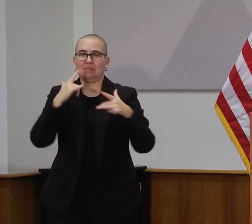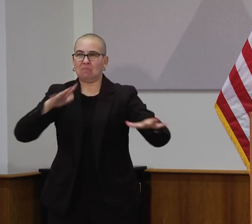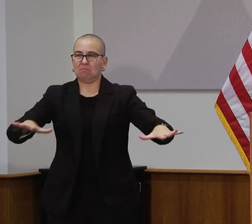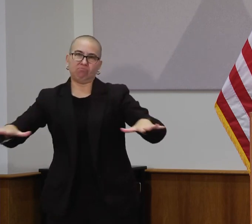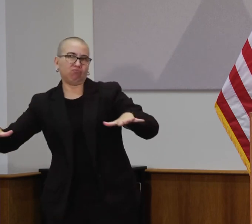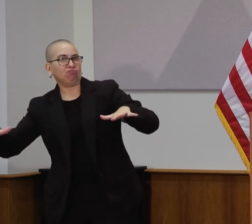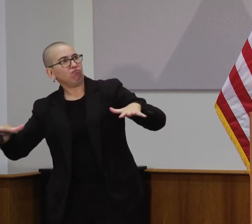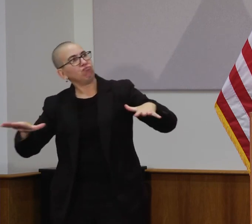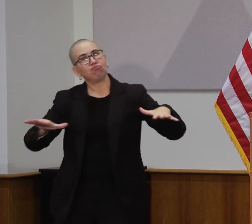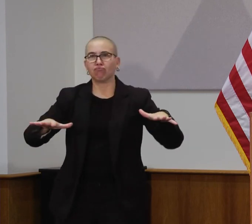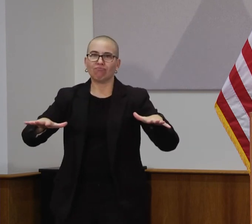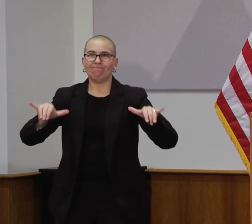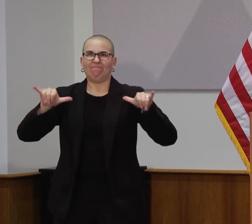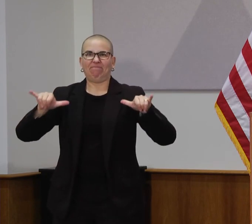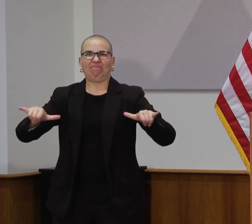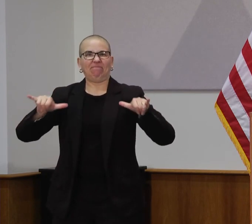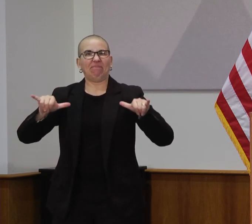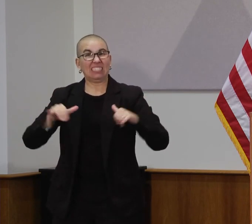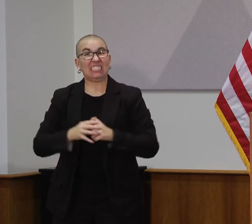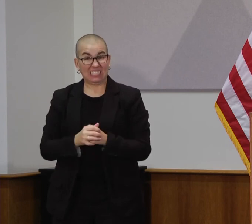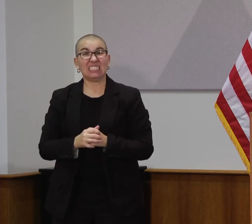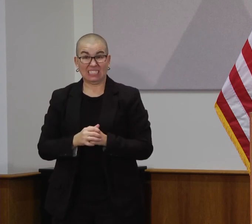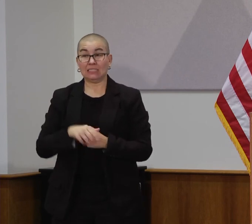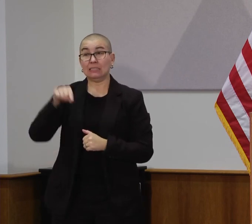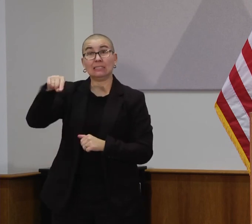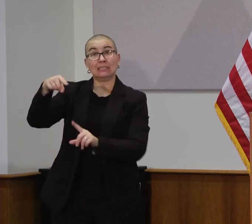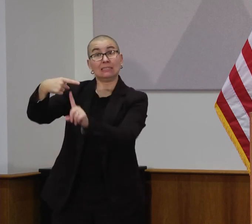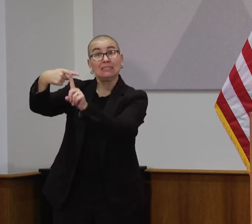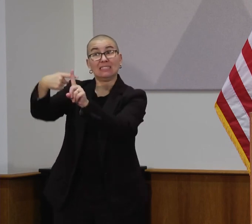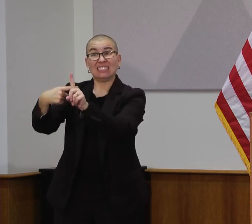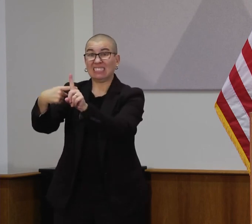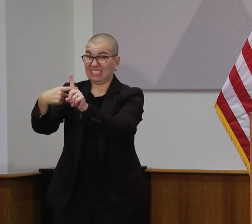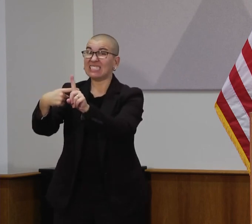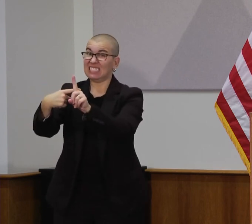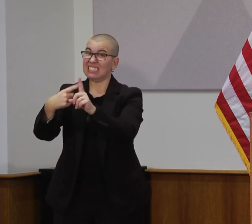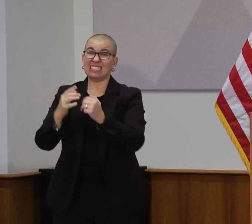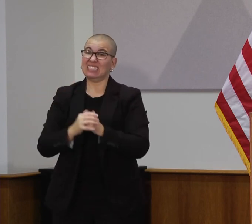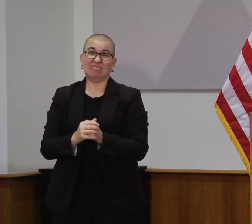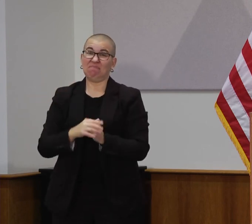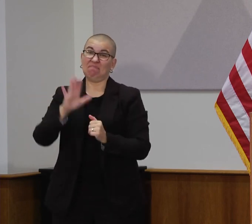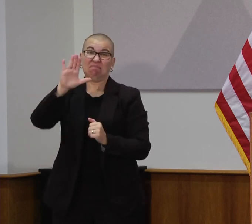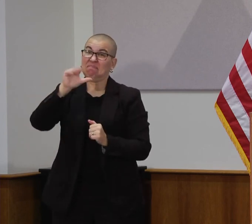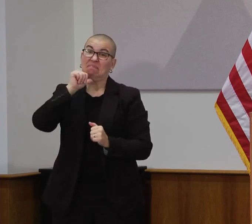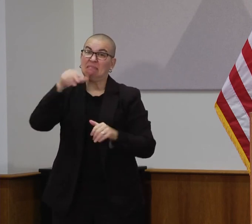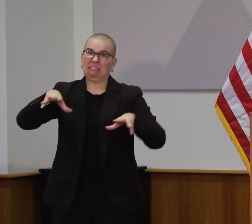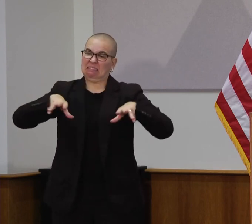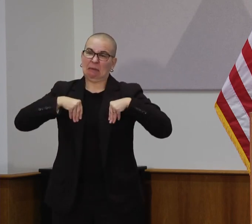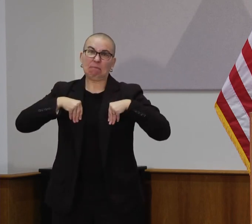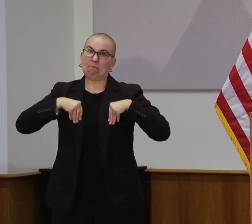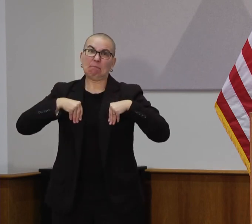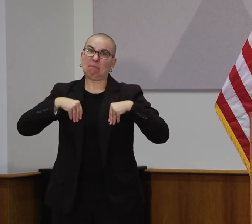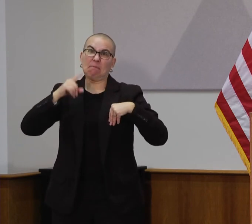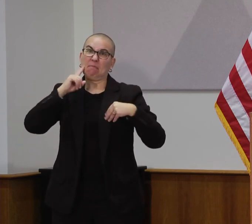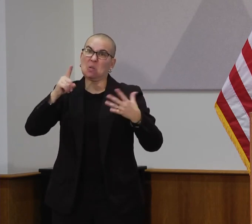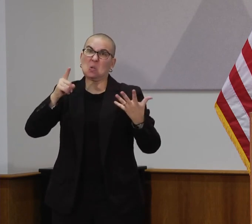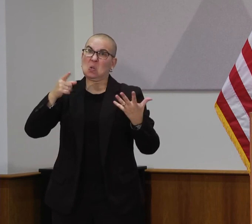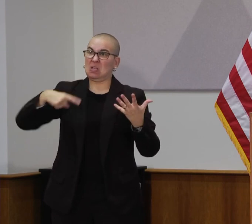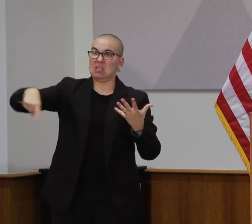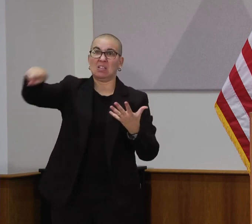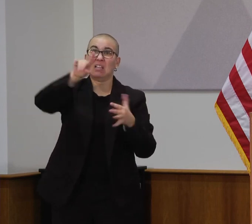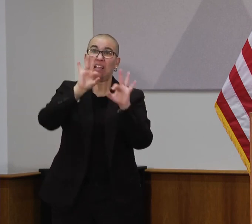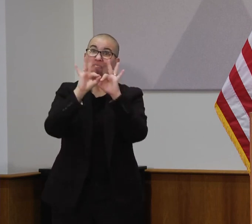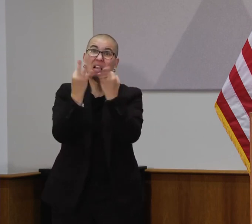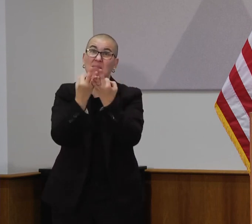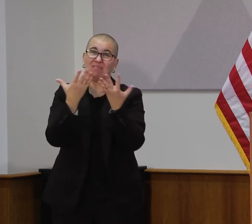okay earlier this month, even now, may present an unacceptable risk to friends and family. And we certainly wish